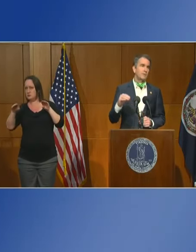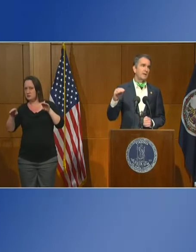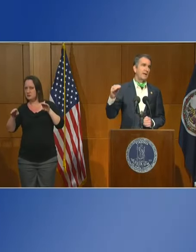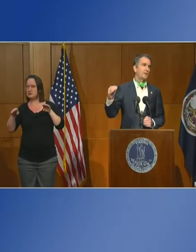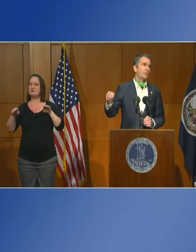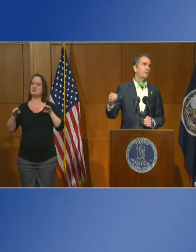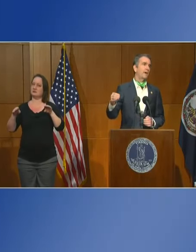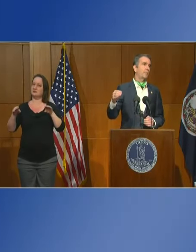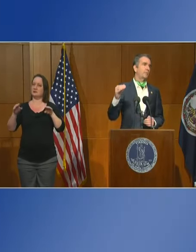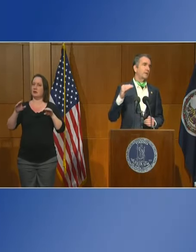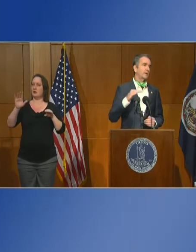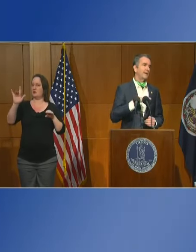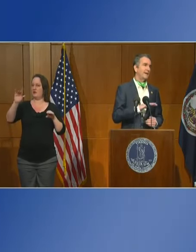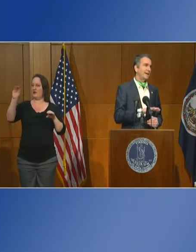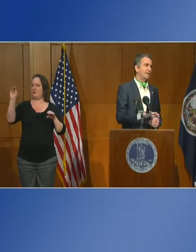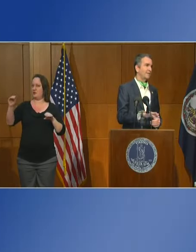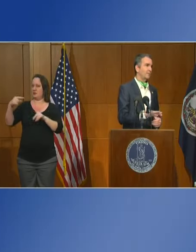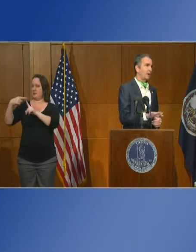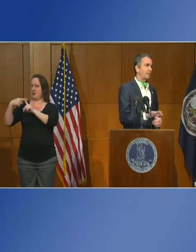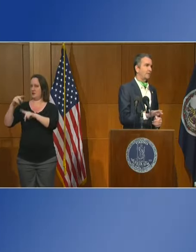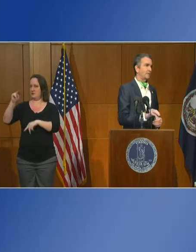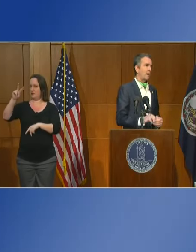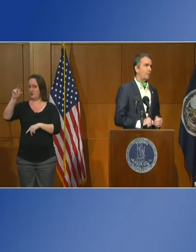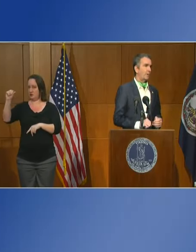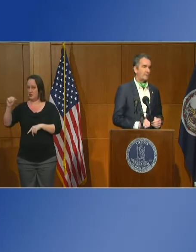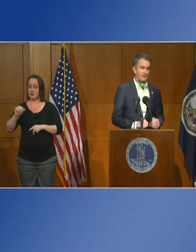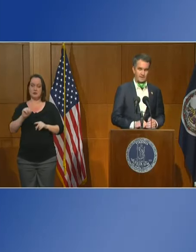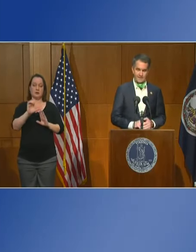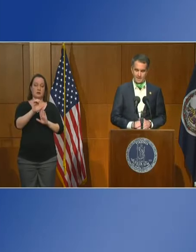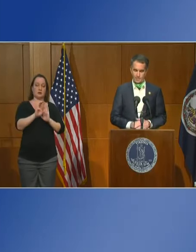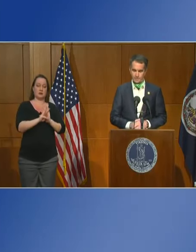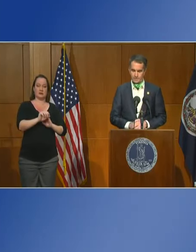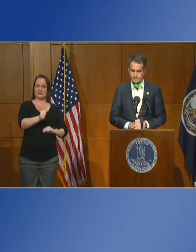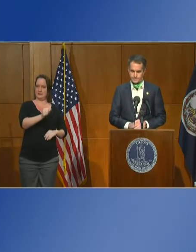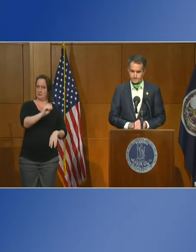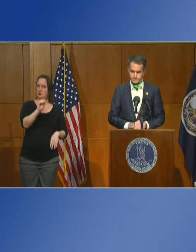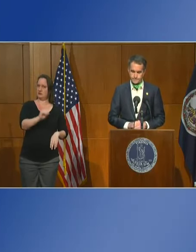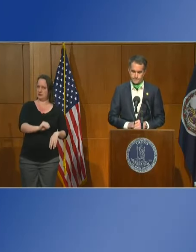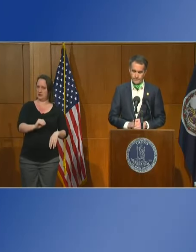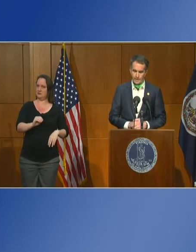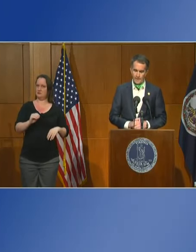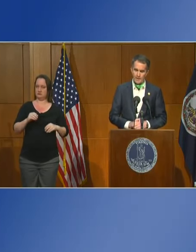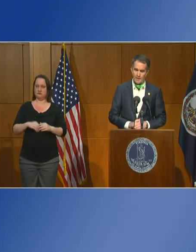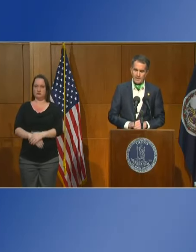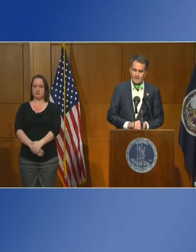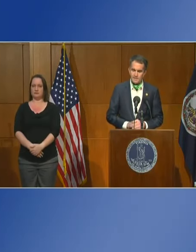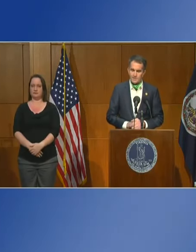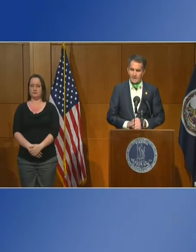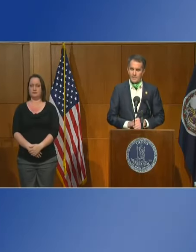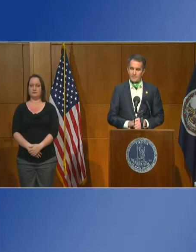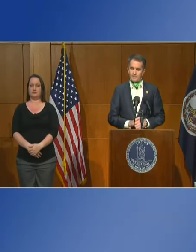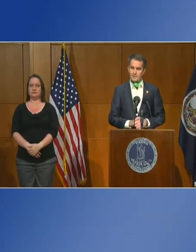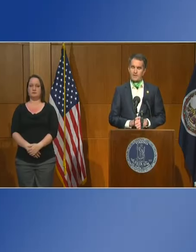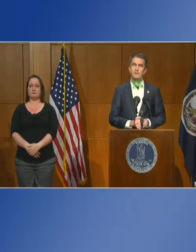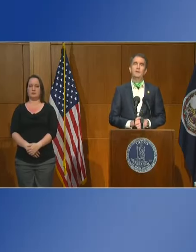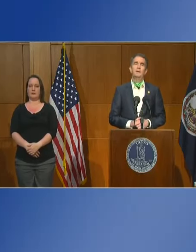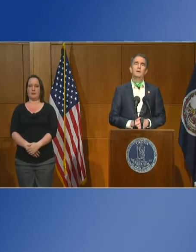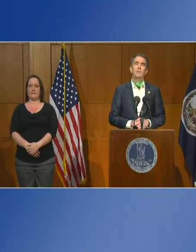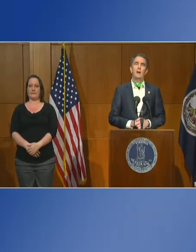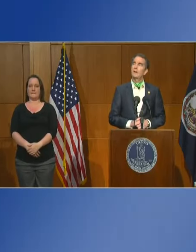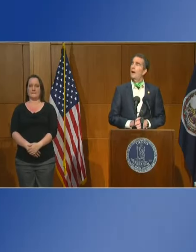Northern Virginia at 25% than it is at the rest of the Commonwealth at 10%. Again, the same can be